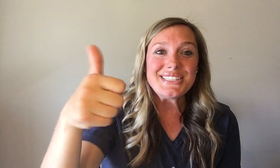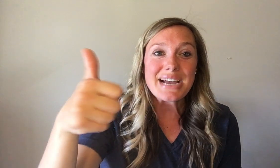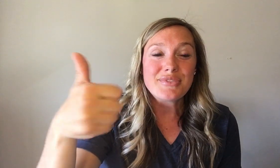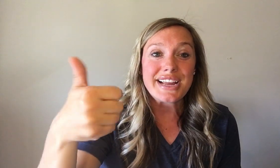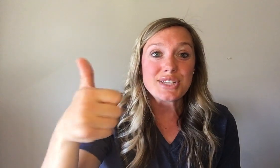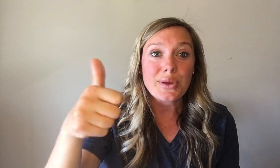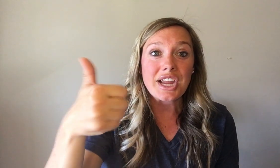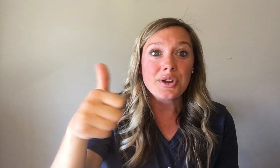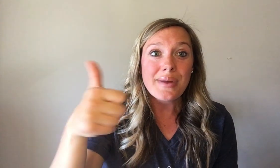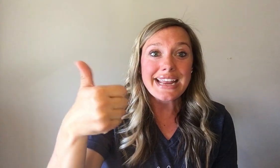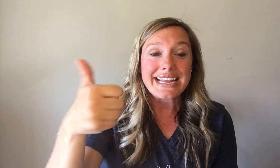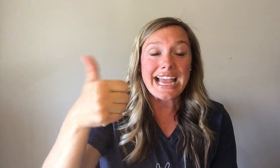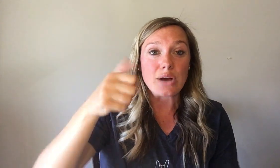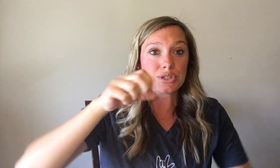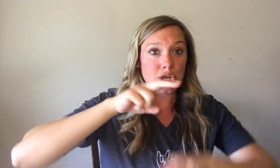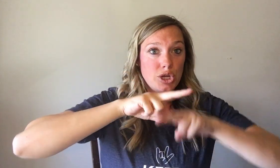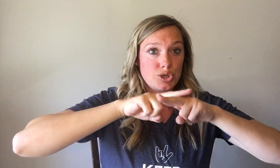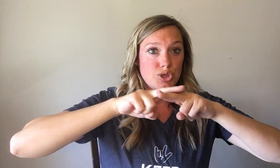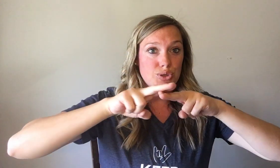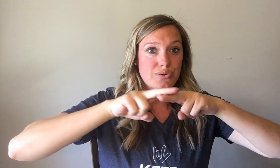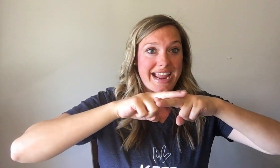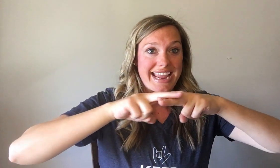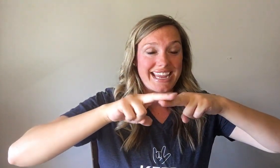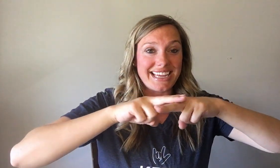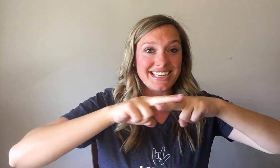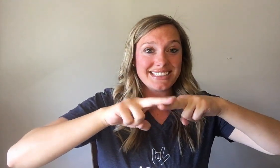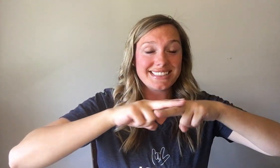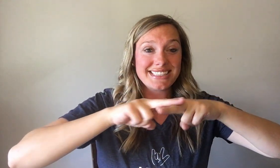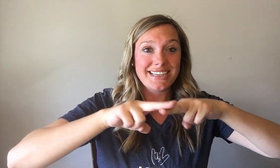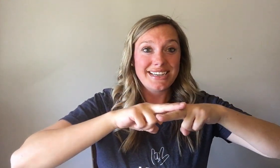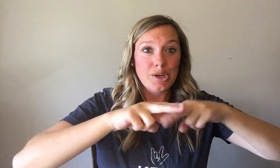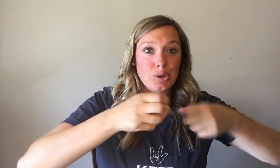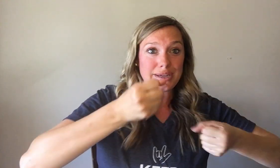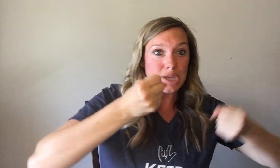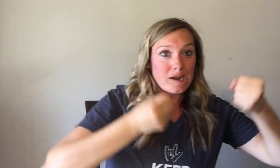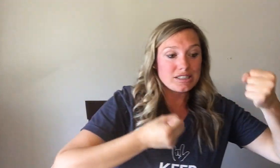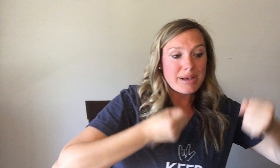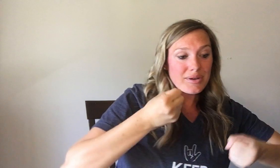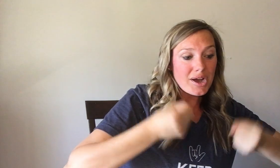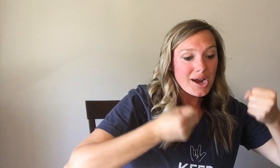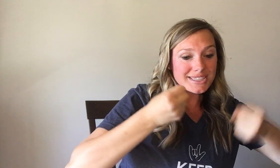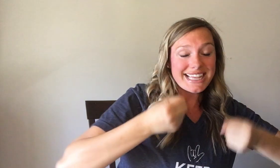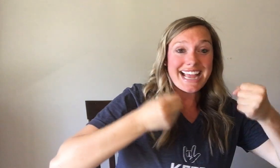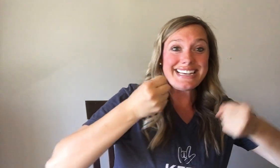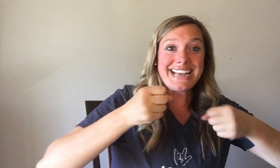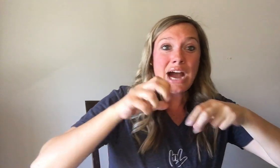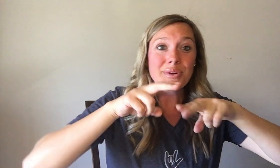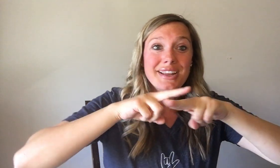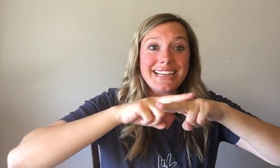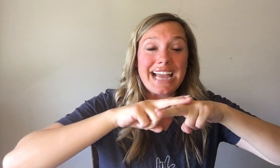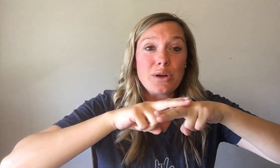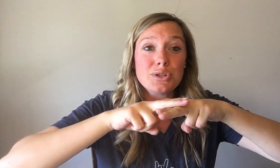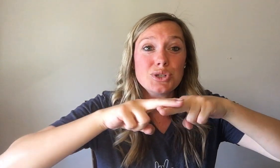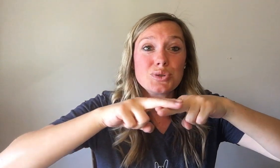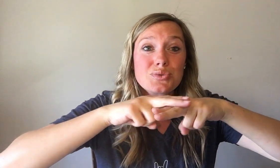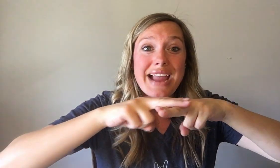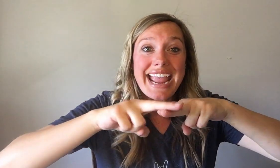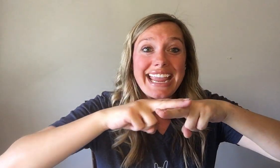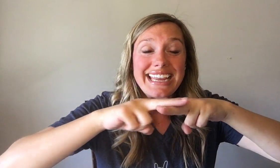job, friends. Okay, are you ready to count trains? We talked about cars. Now we're gonna count trains.